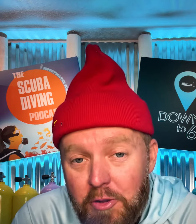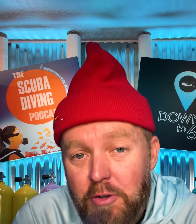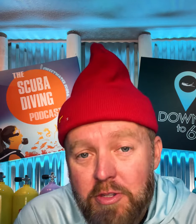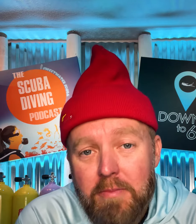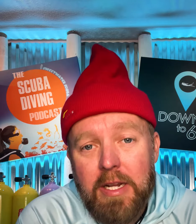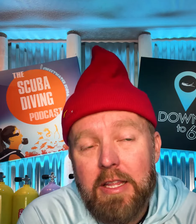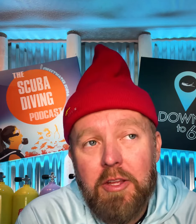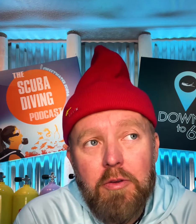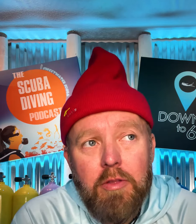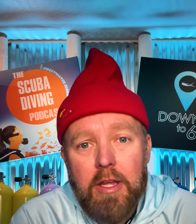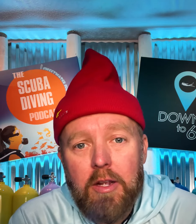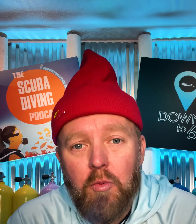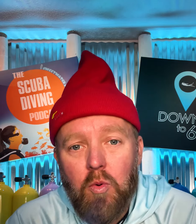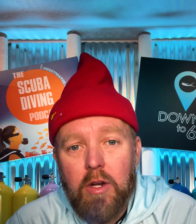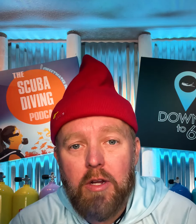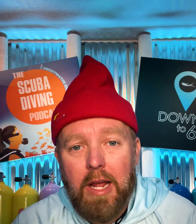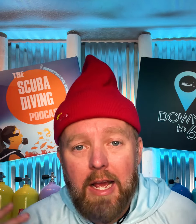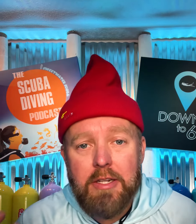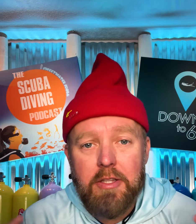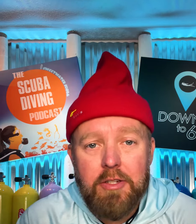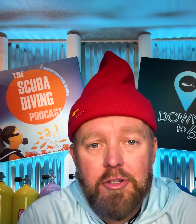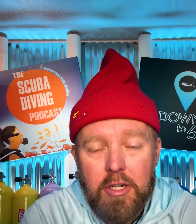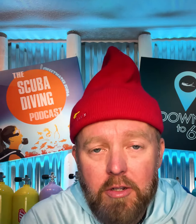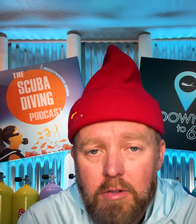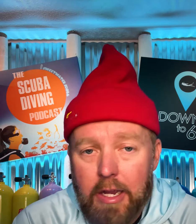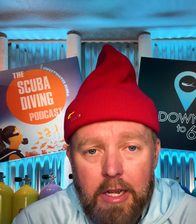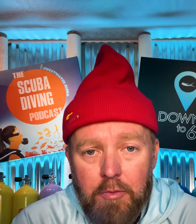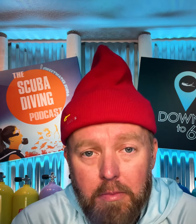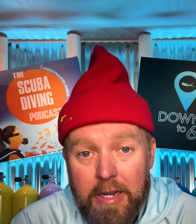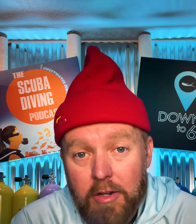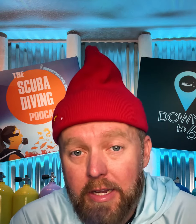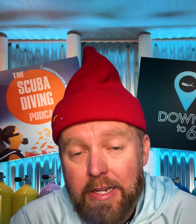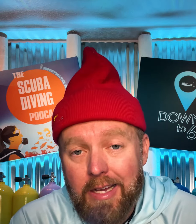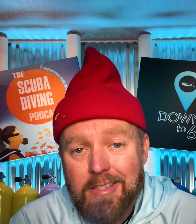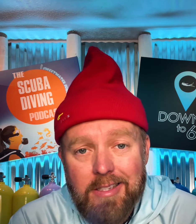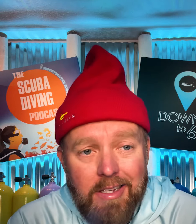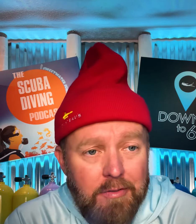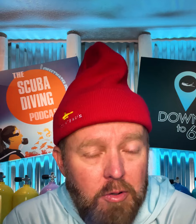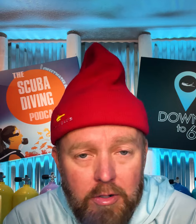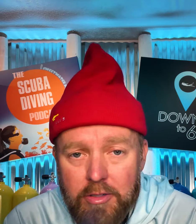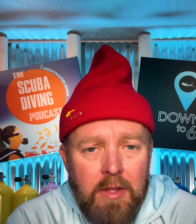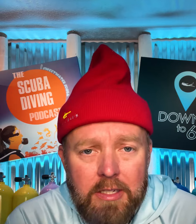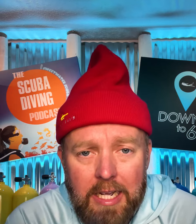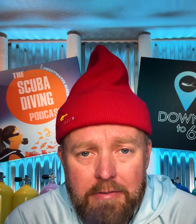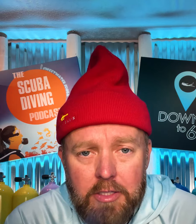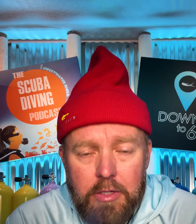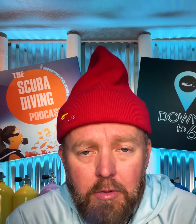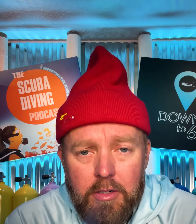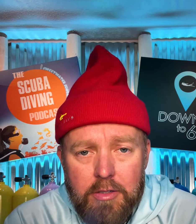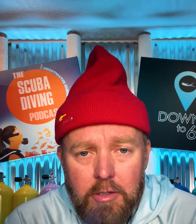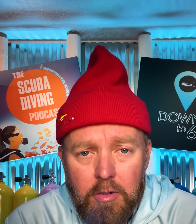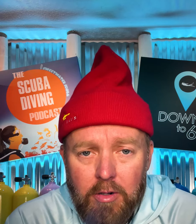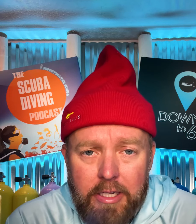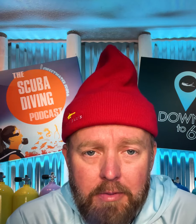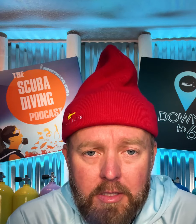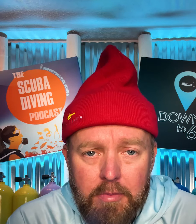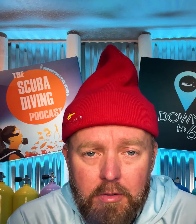you know somebody that you think would add to this show and would make a great guest, then of course, dive at Sweetwater Scuba or keep it simple,